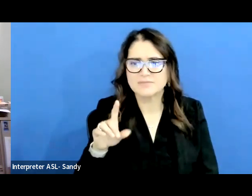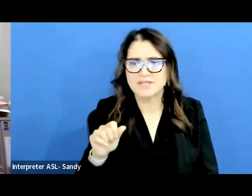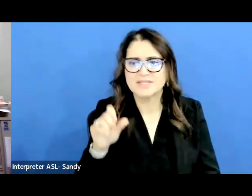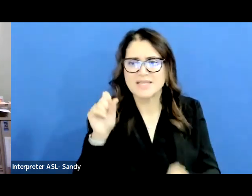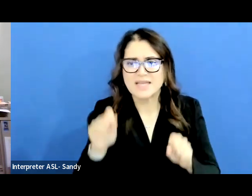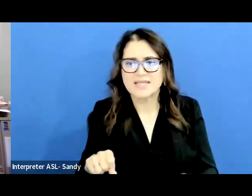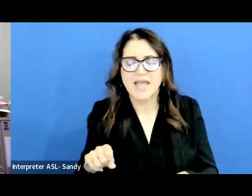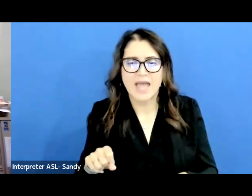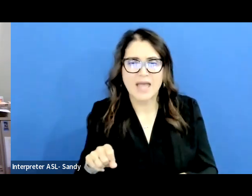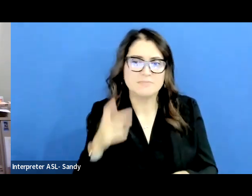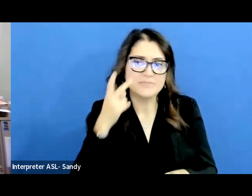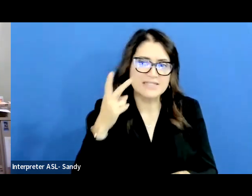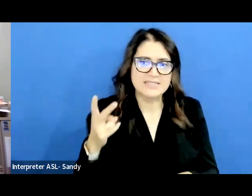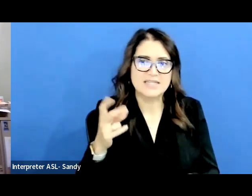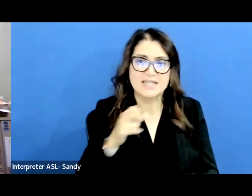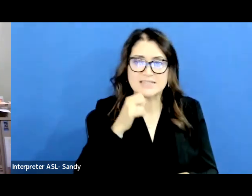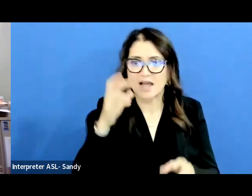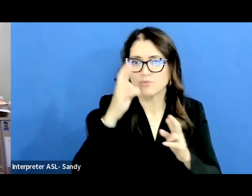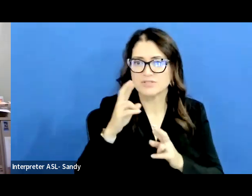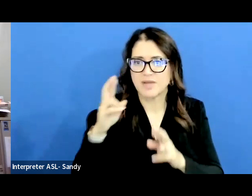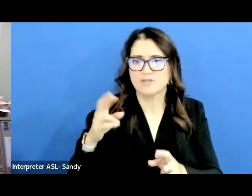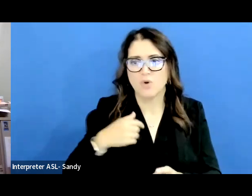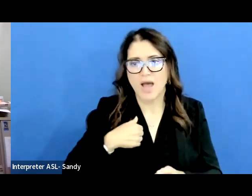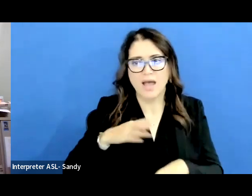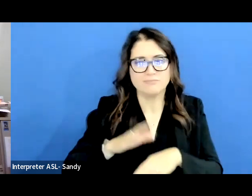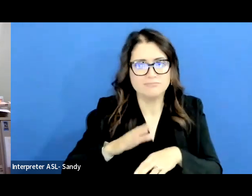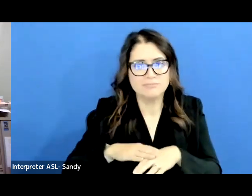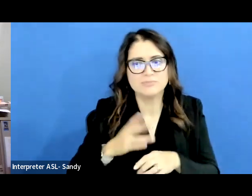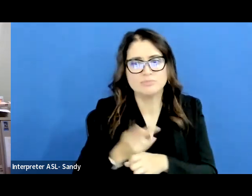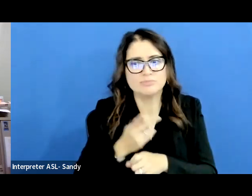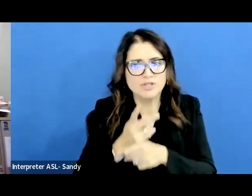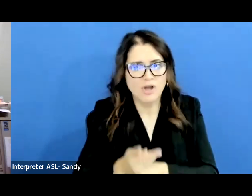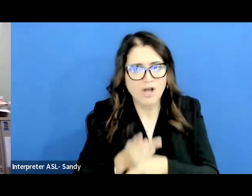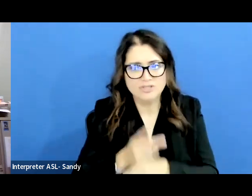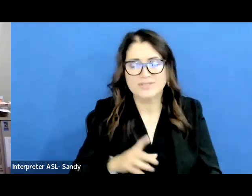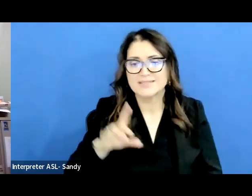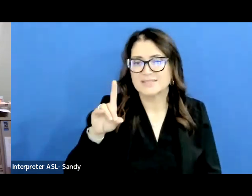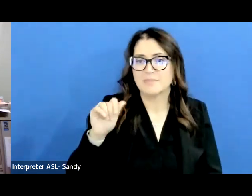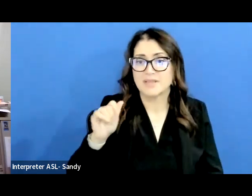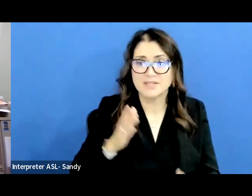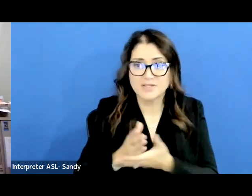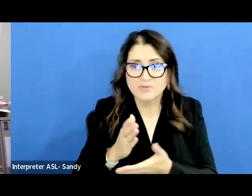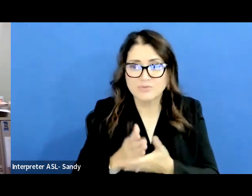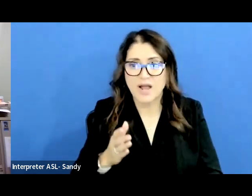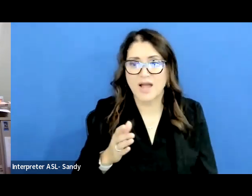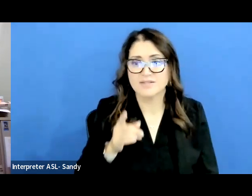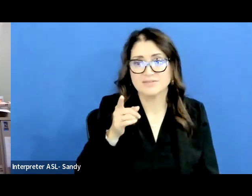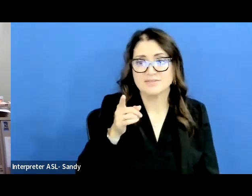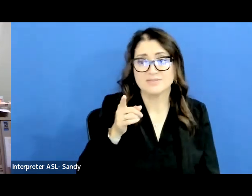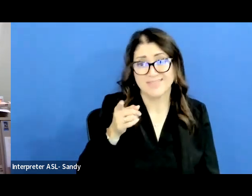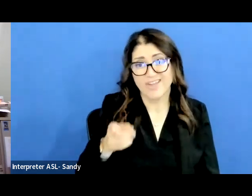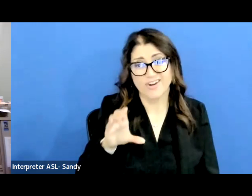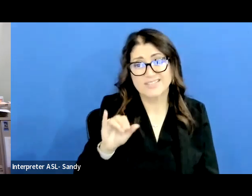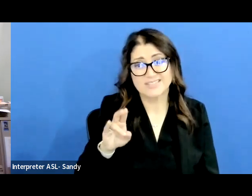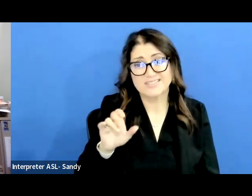sign of disrespect. You would use caution with this line of thinking. Disability rights and our civil rights, and disability